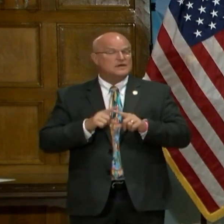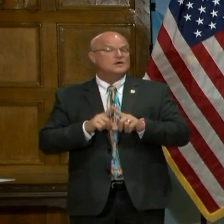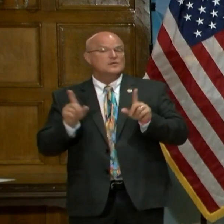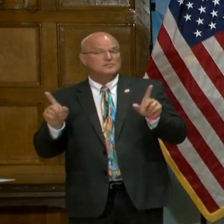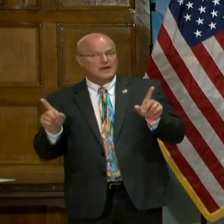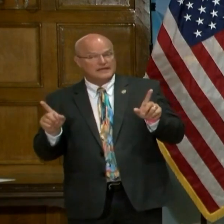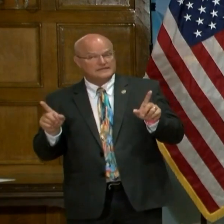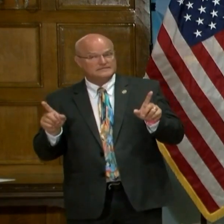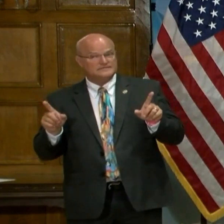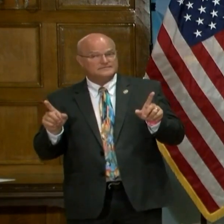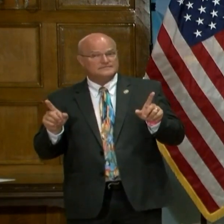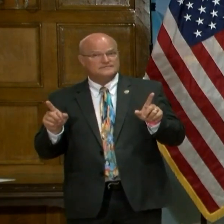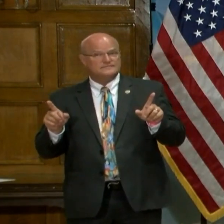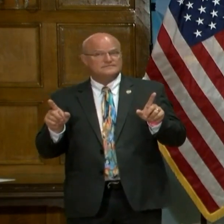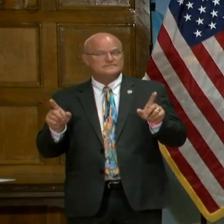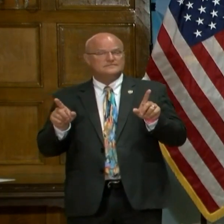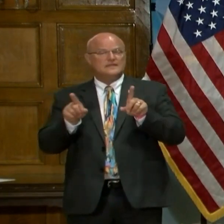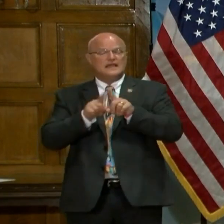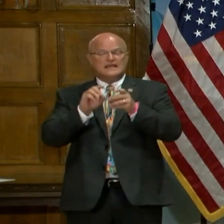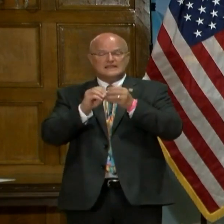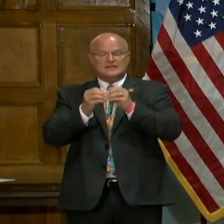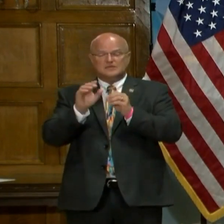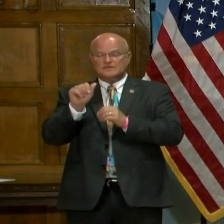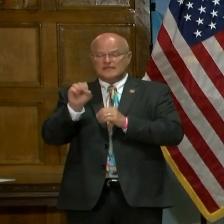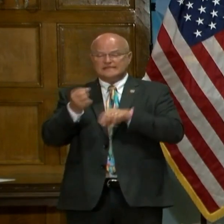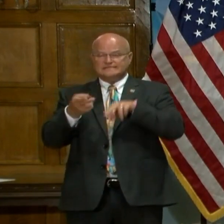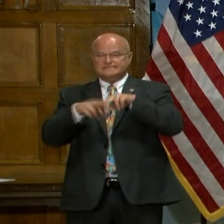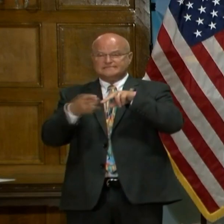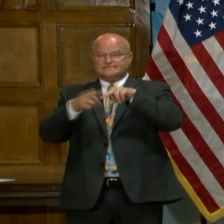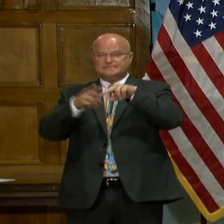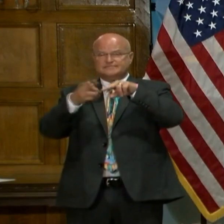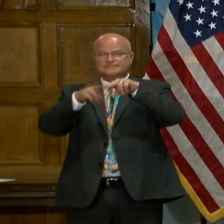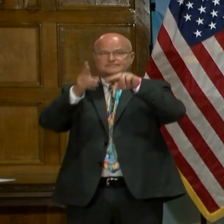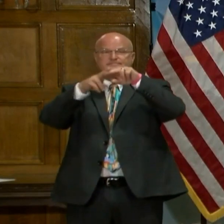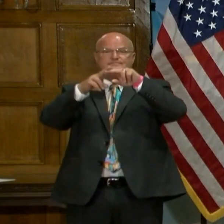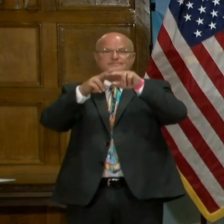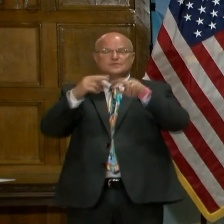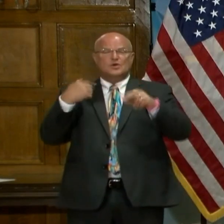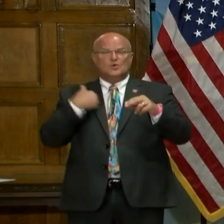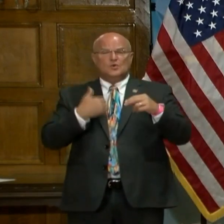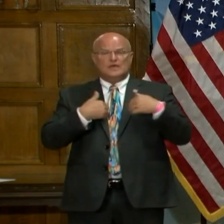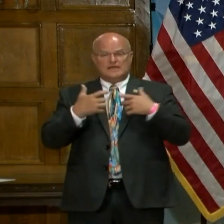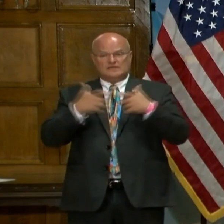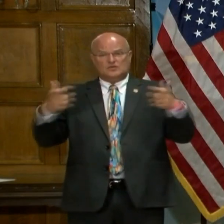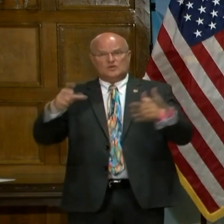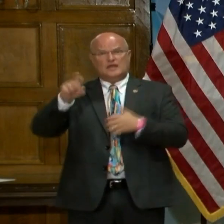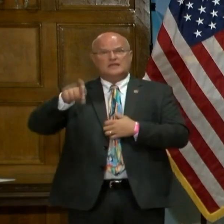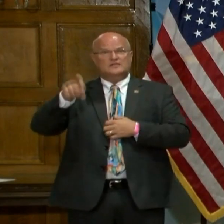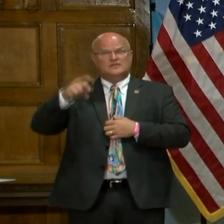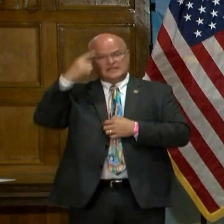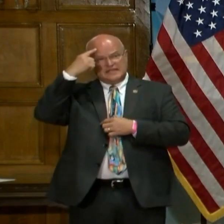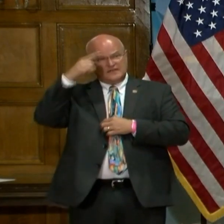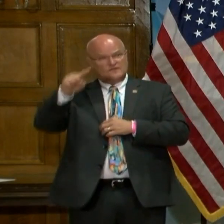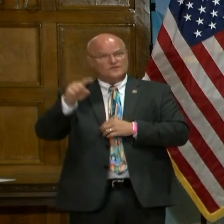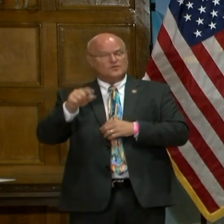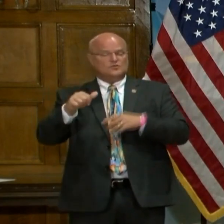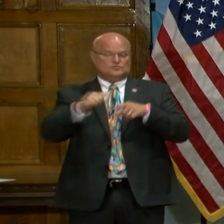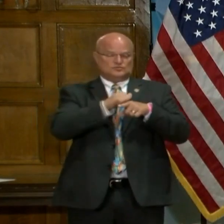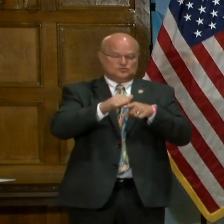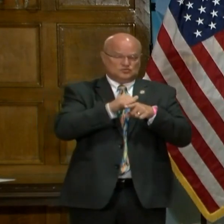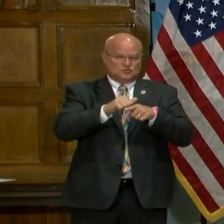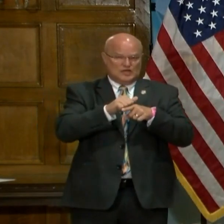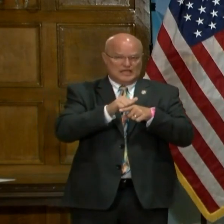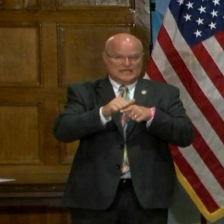But as the number of cases increased, we have a greater need for